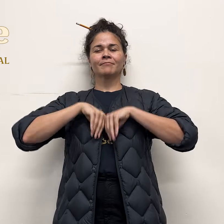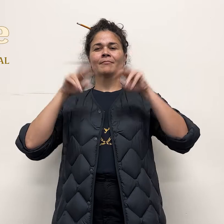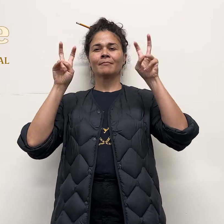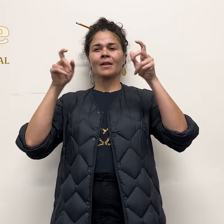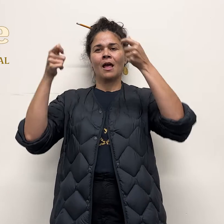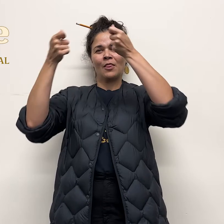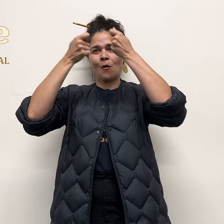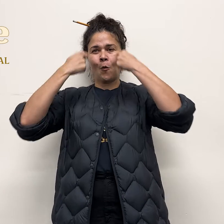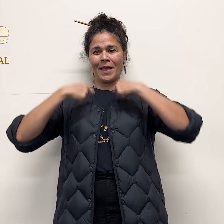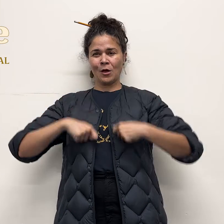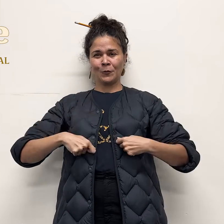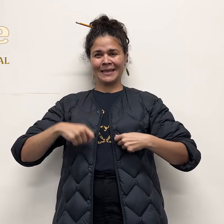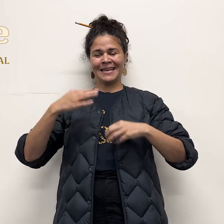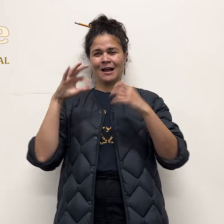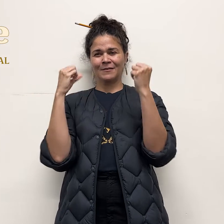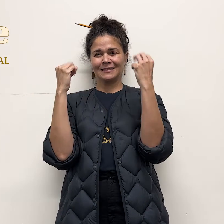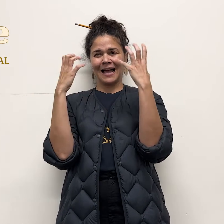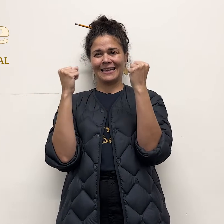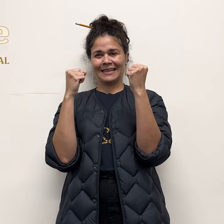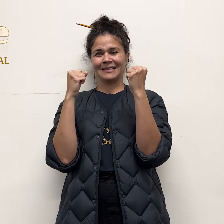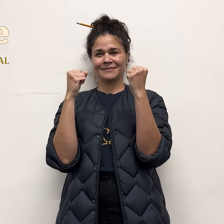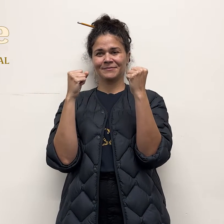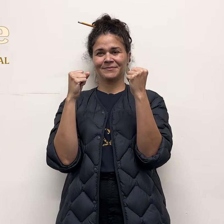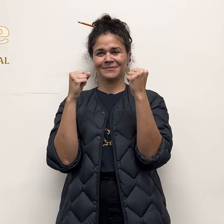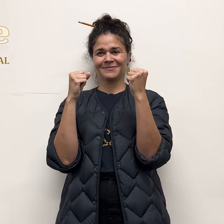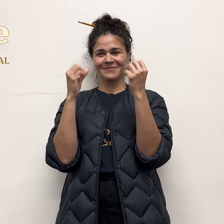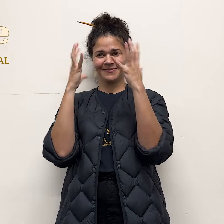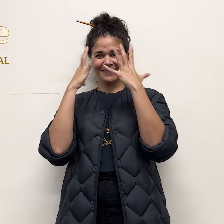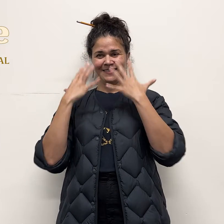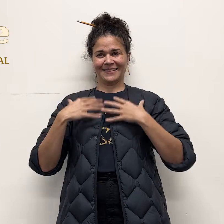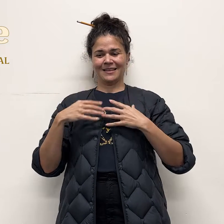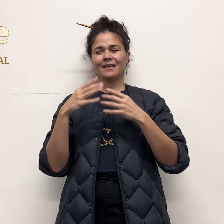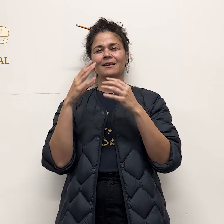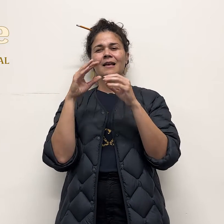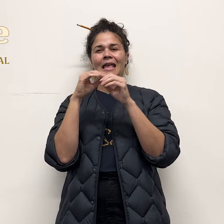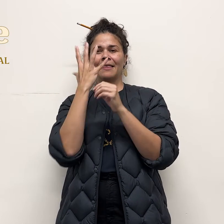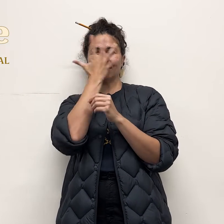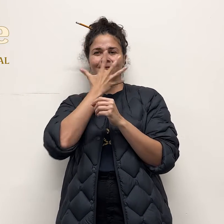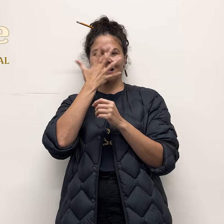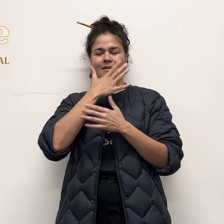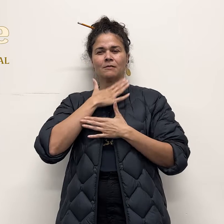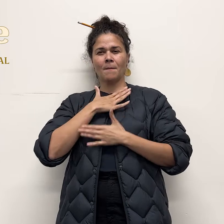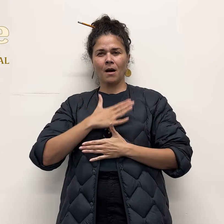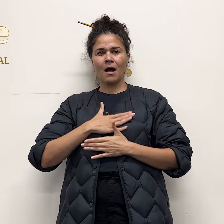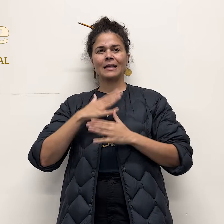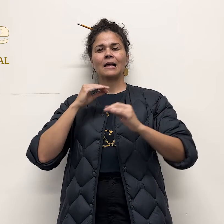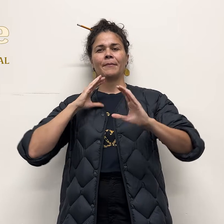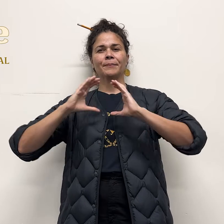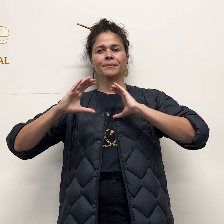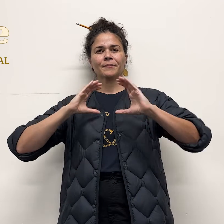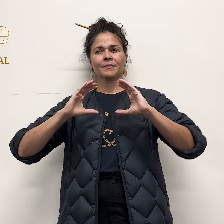of wear their character and a character that uses sign language, both in their body and their face and how they